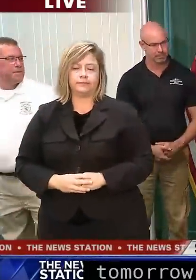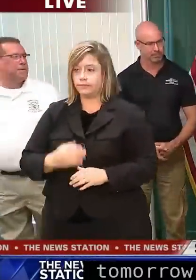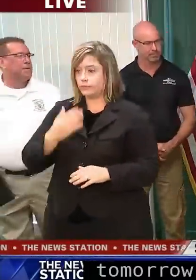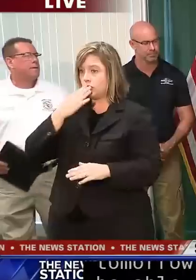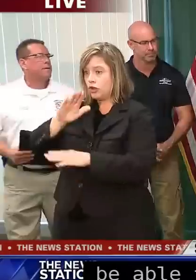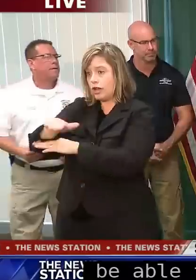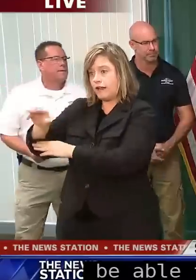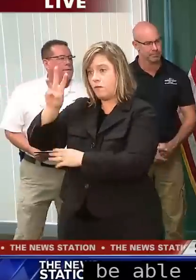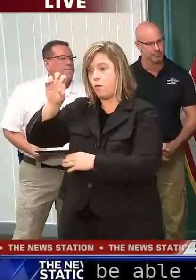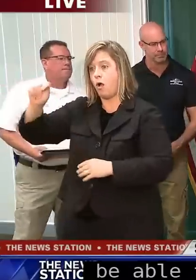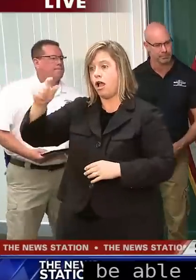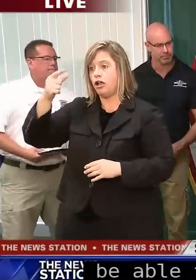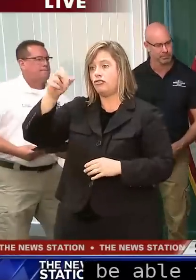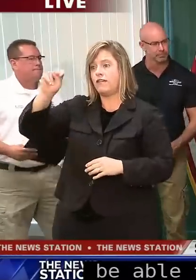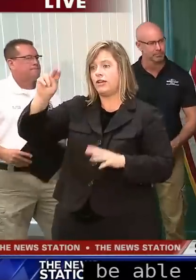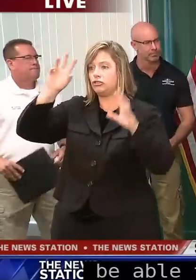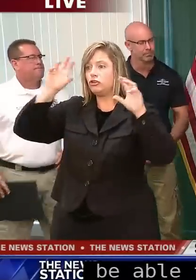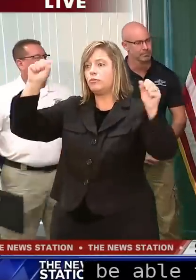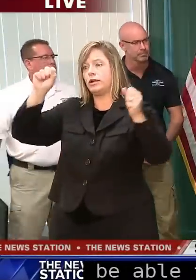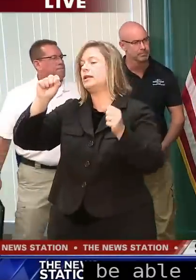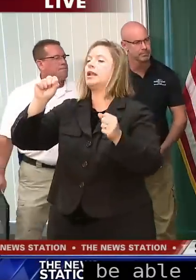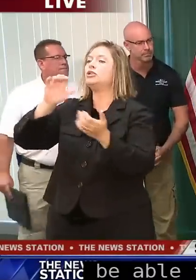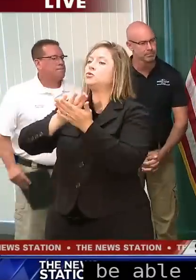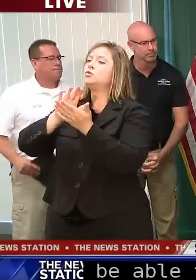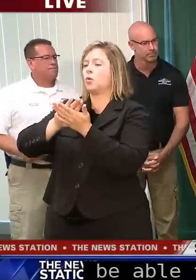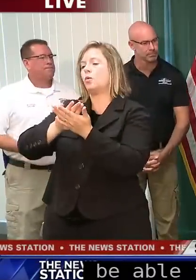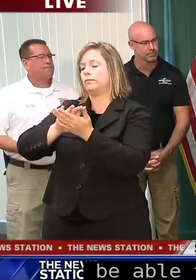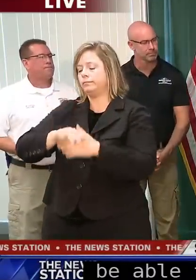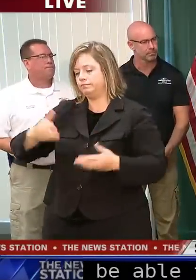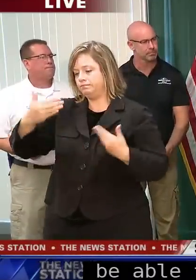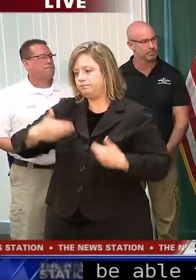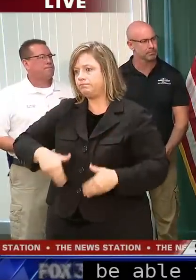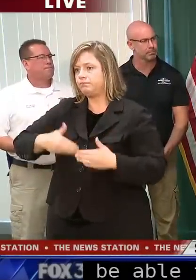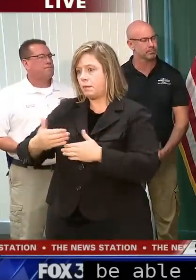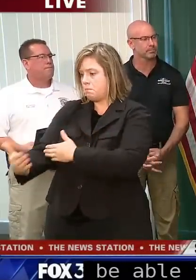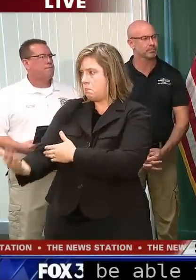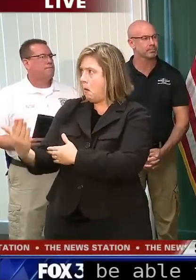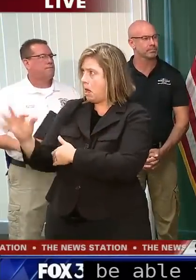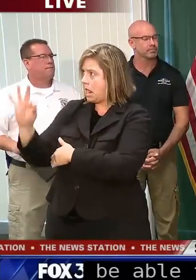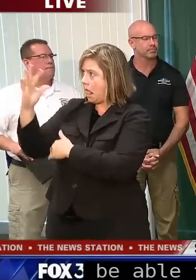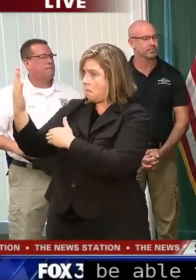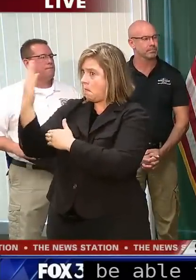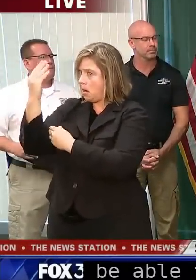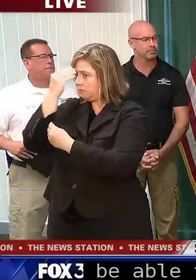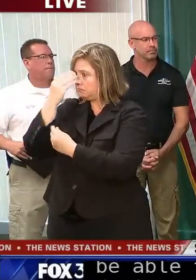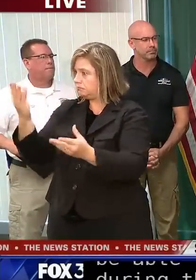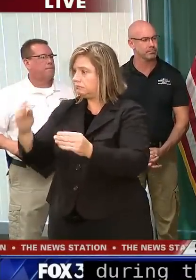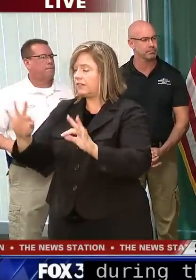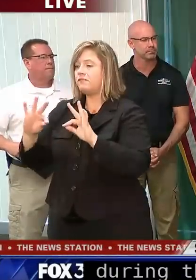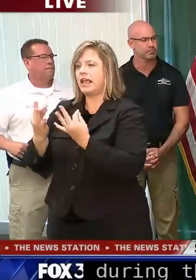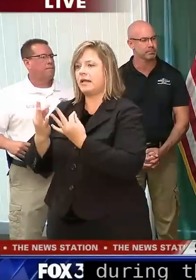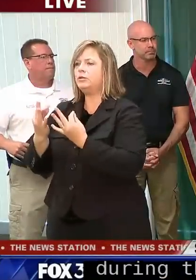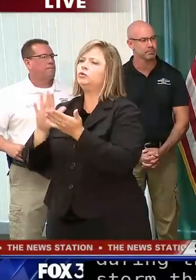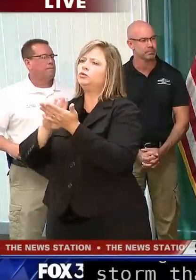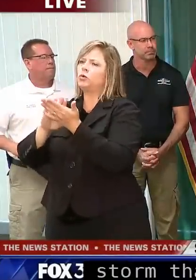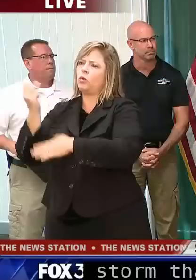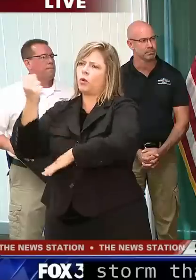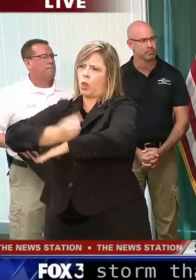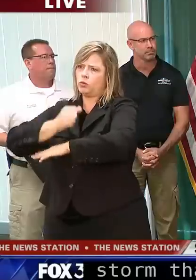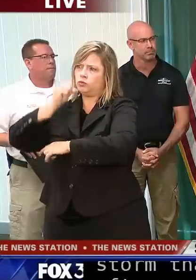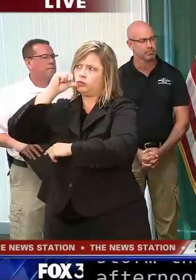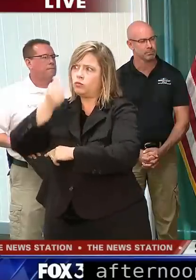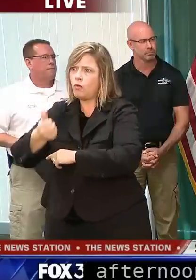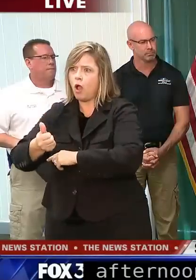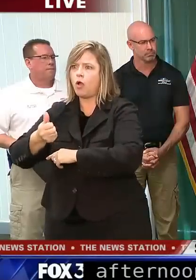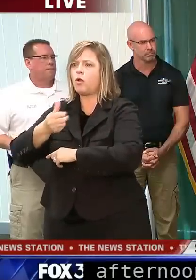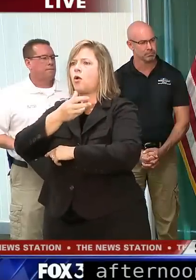Good afternoon. I'm Walt Griffin, Superintendent of Seminole County Public Schools. This morning at 9 a.m. we notified all our families that we will be closing school not only tomorrow,